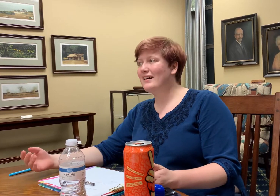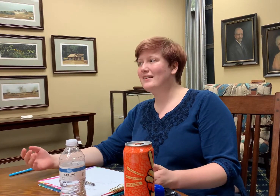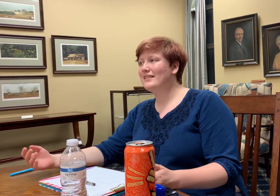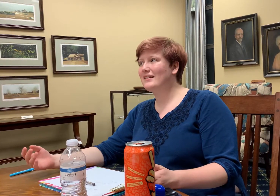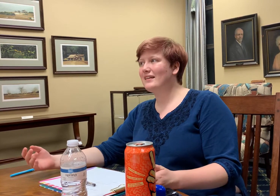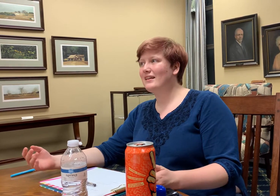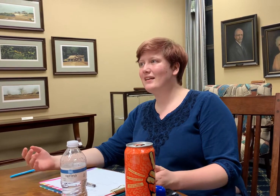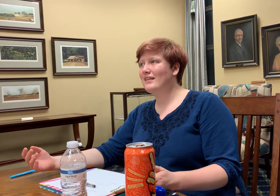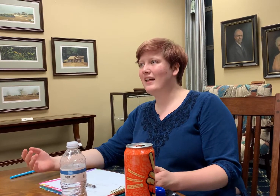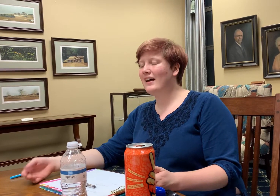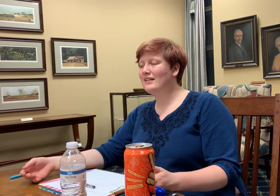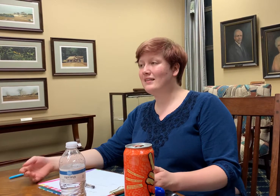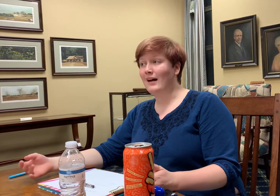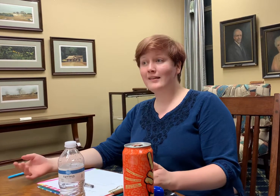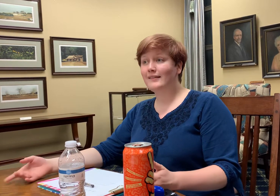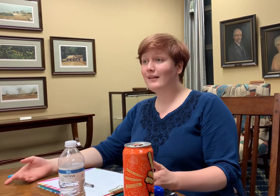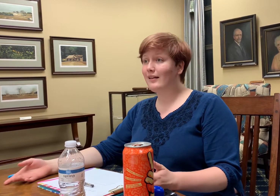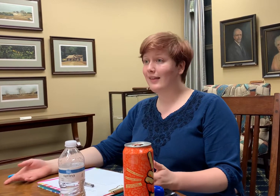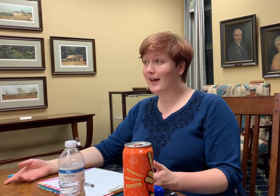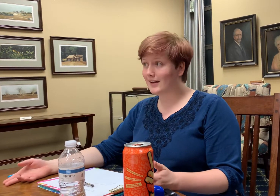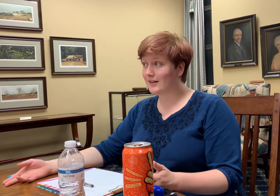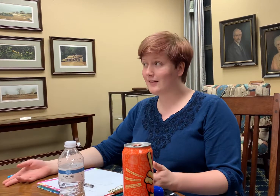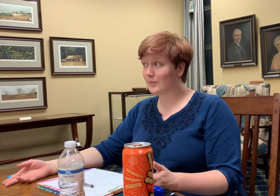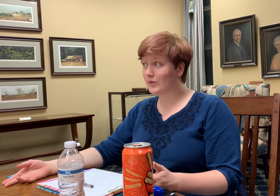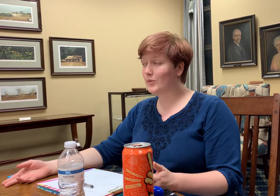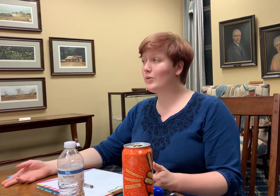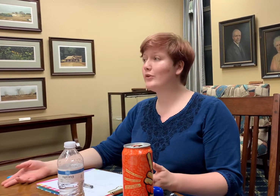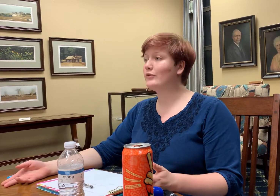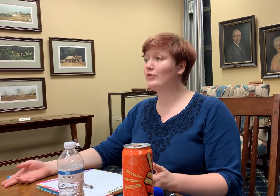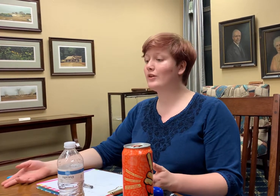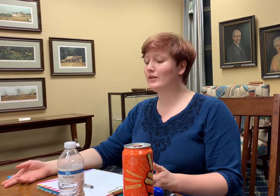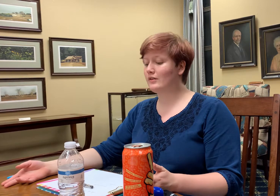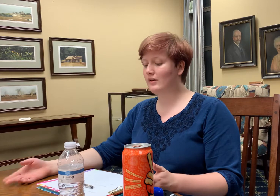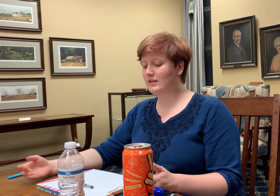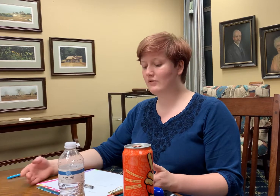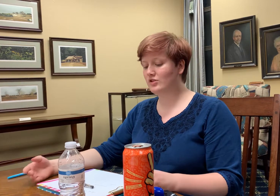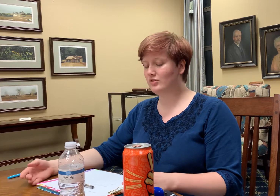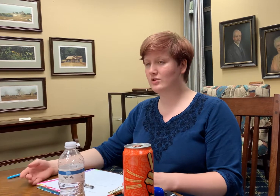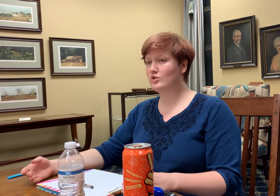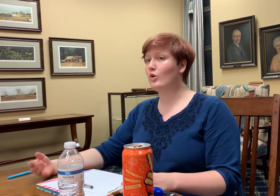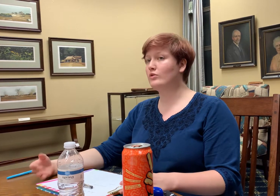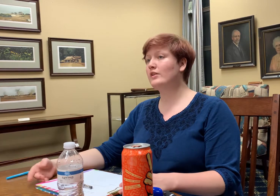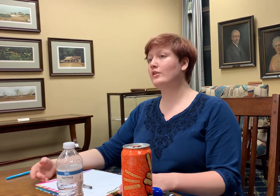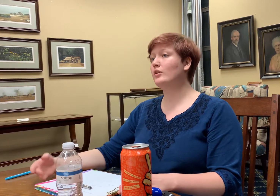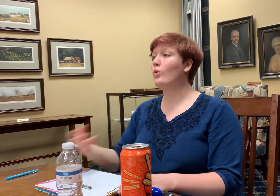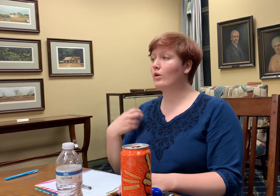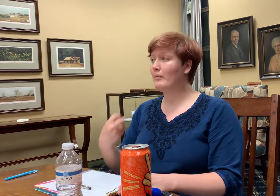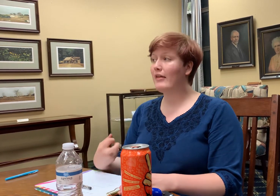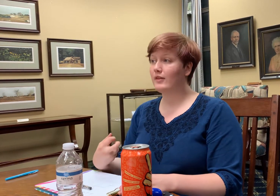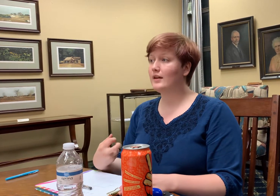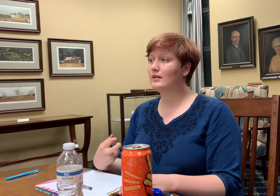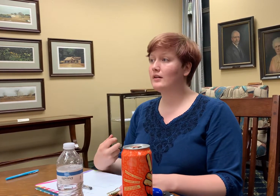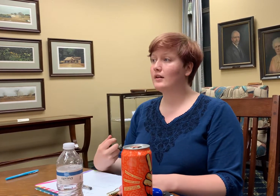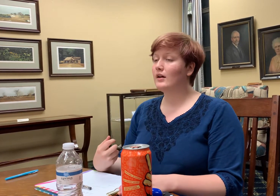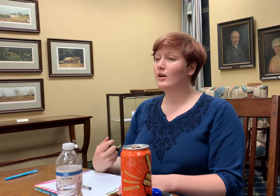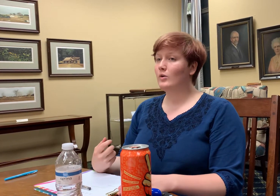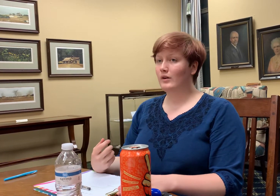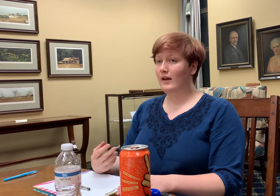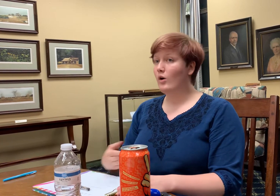because that is still a thing in some schools for deaf children to only learn oral method, where they